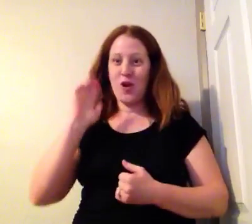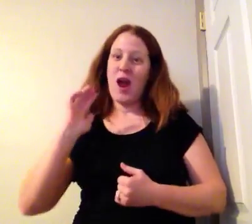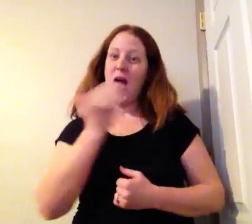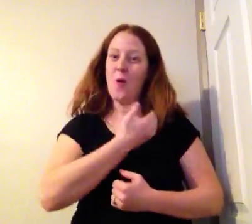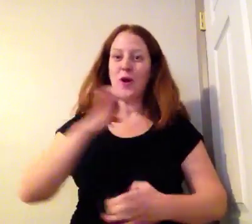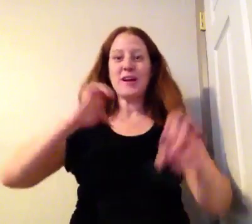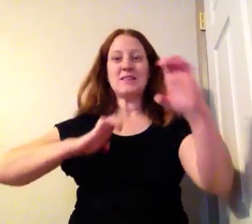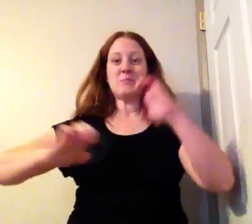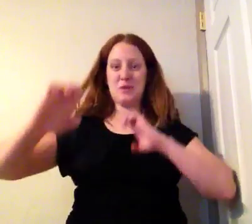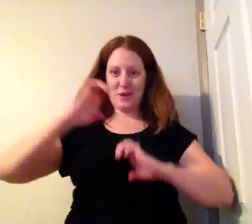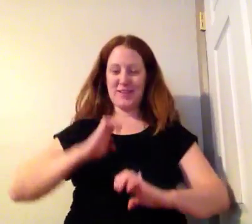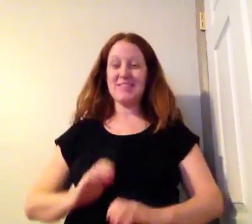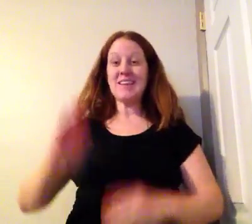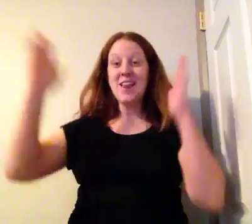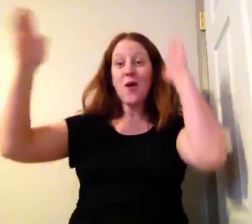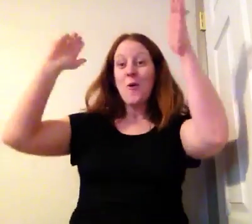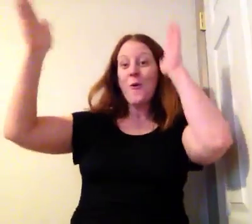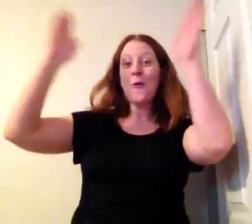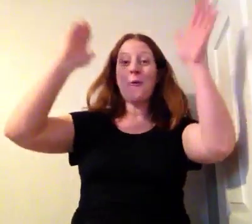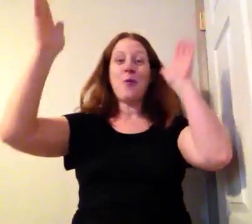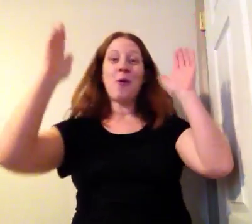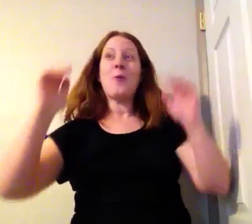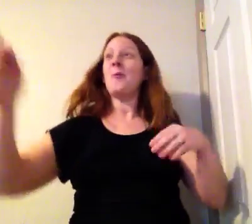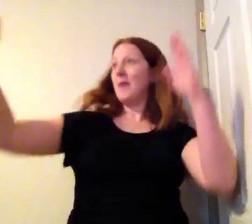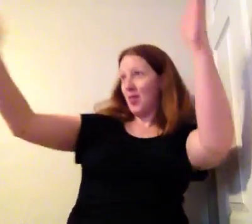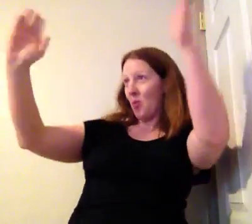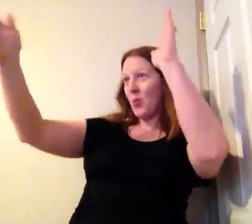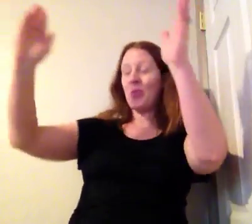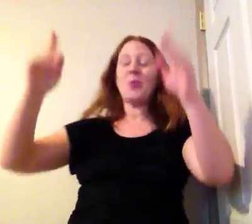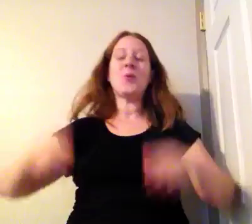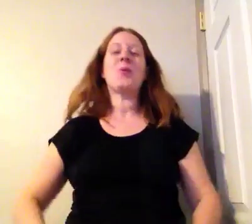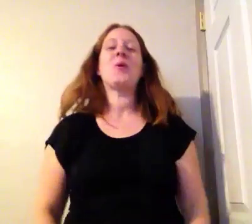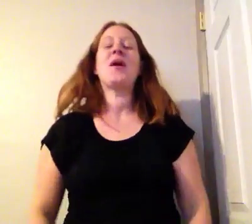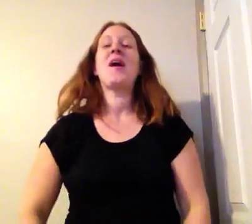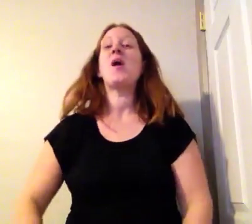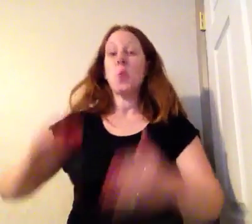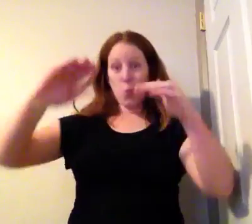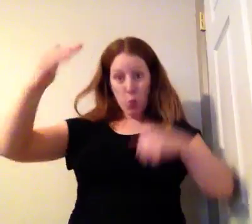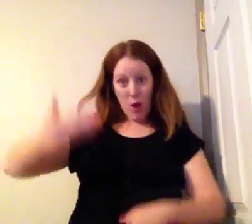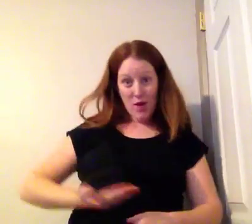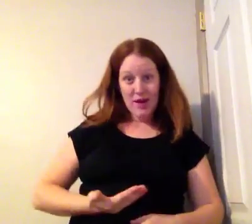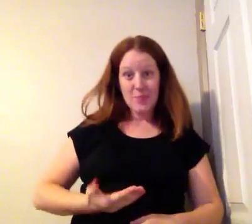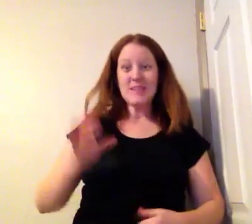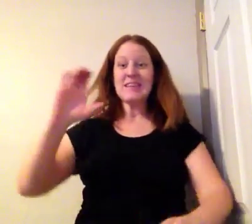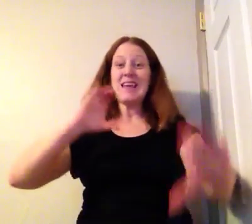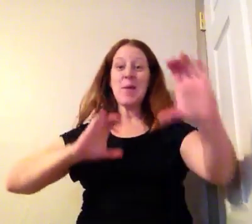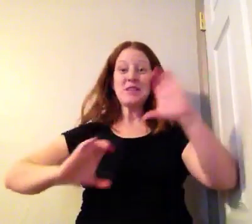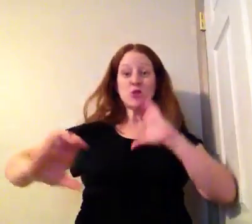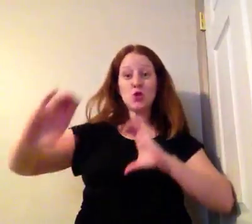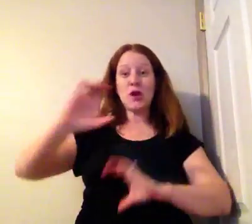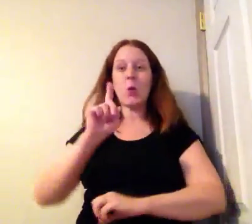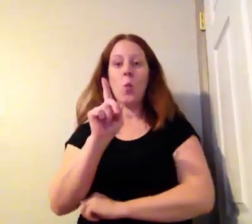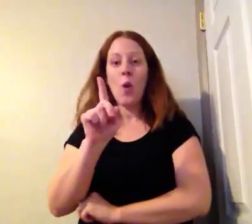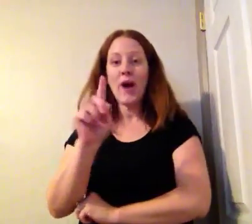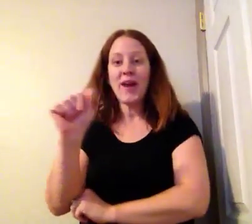Welcome to Chem 1A. That's it. The one and only Chem 1A. My name is